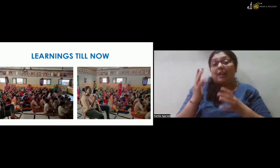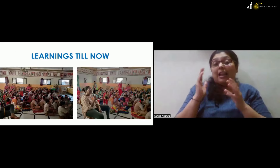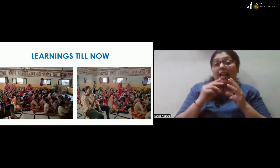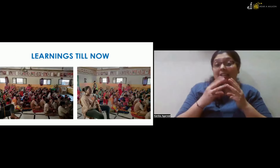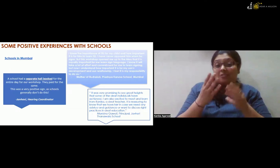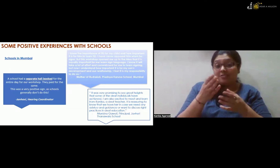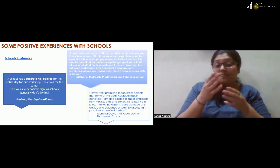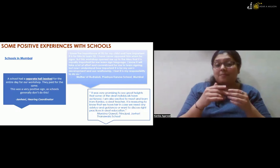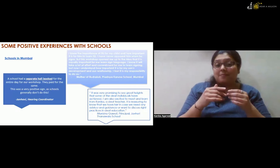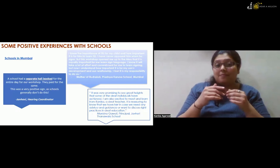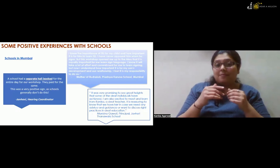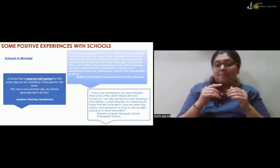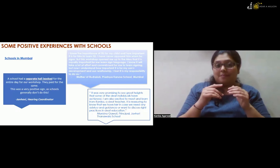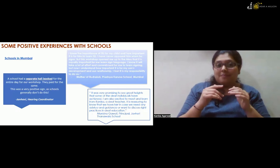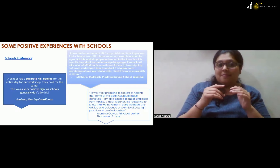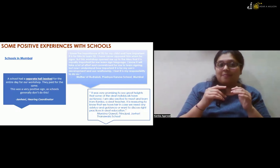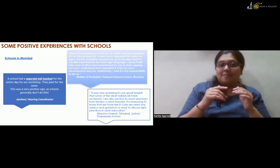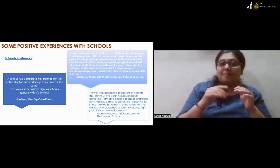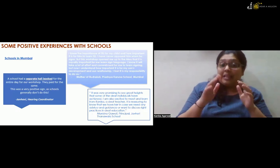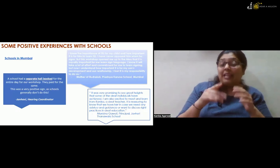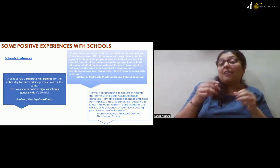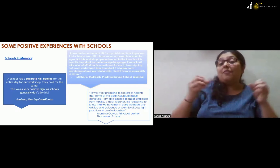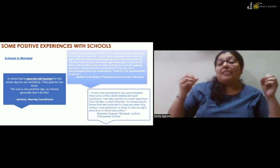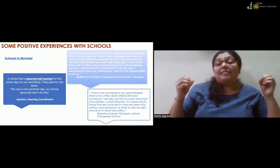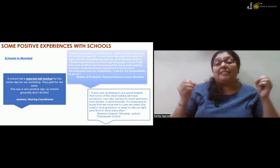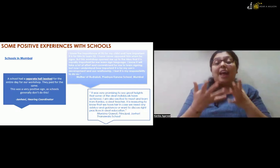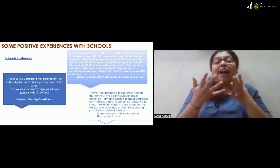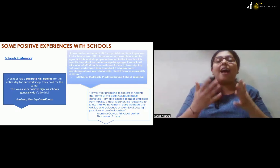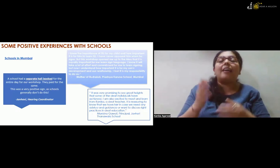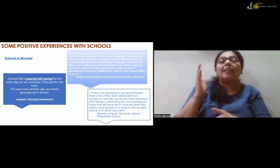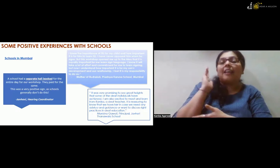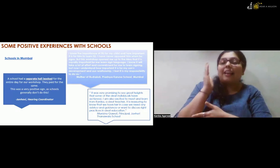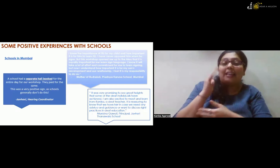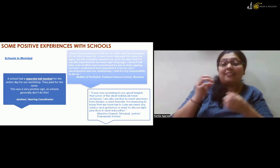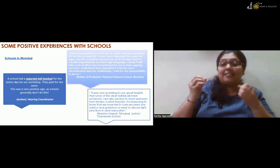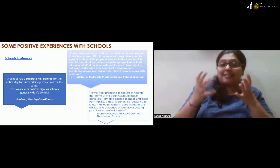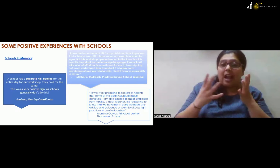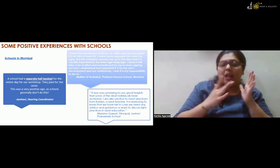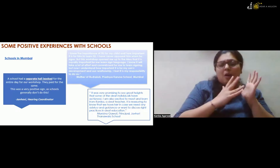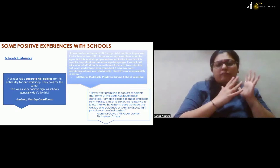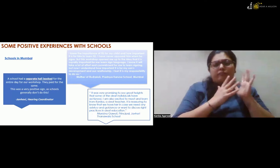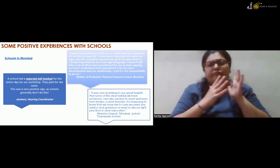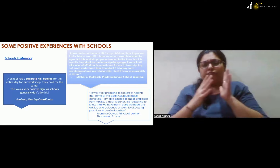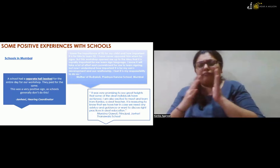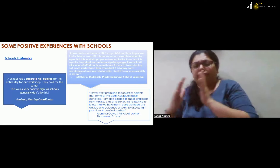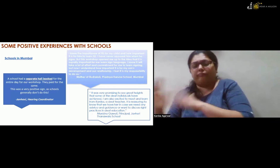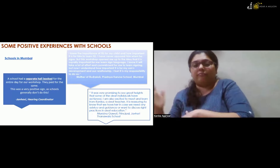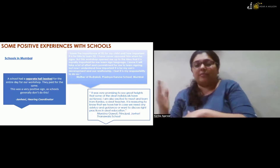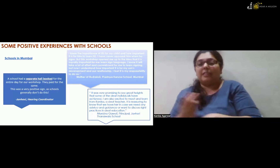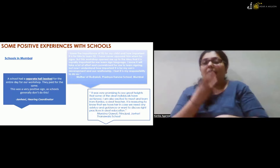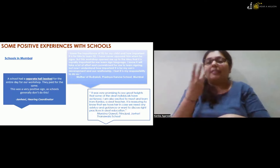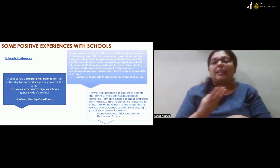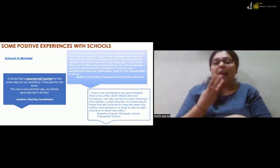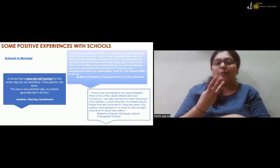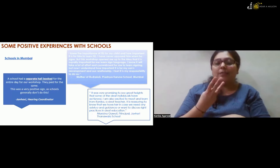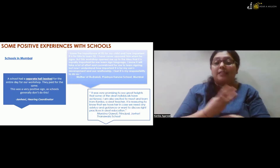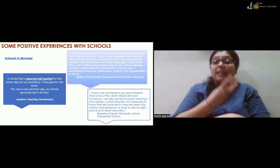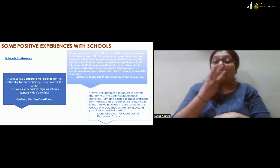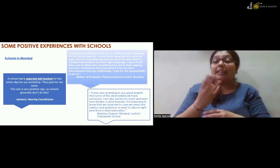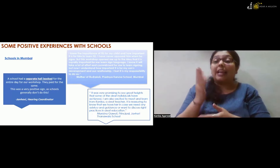So how did we conduct these workshops? And what were the positive experiences? So the schools in Mumbai, when we had